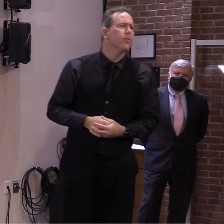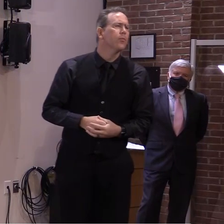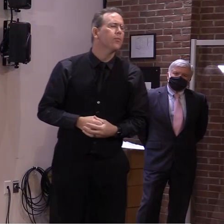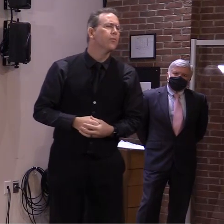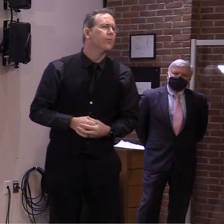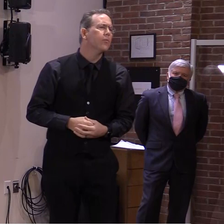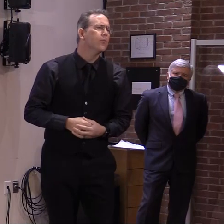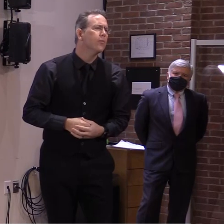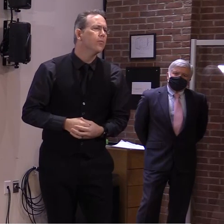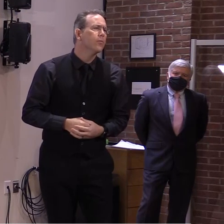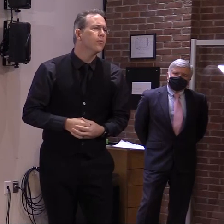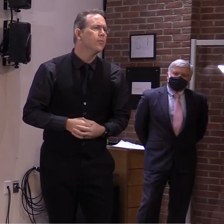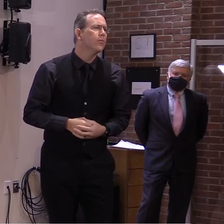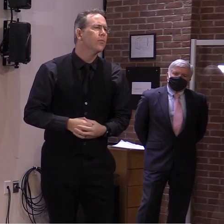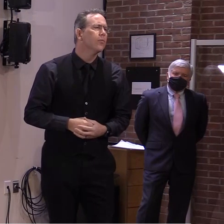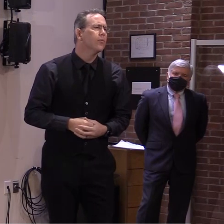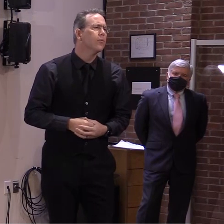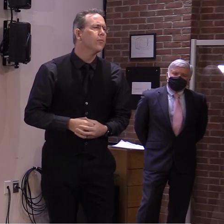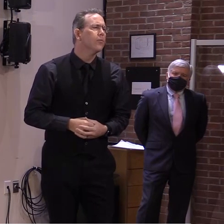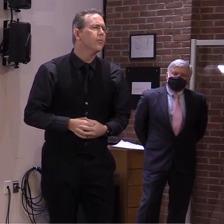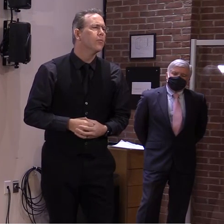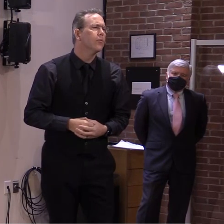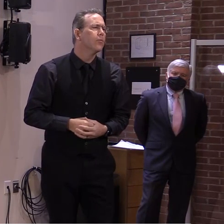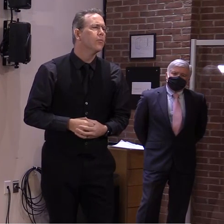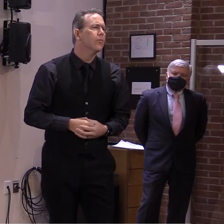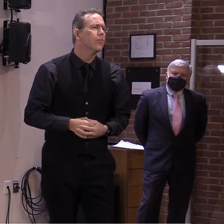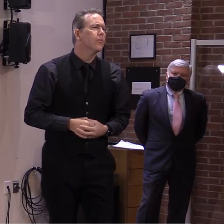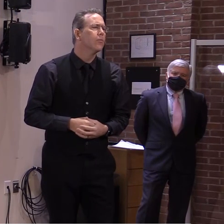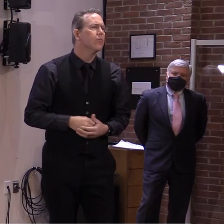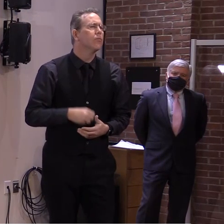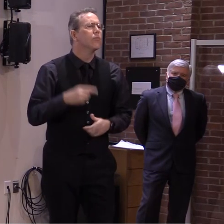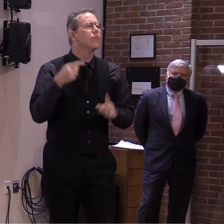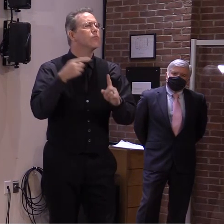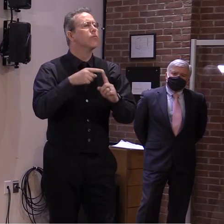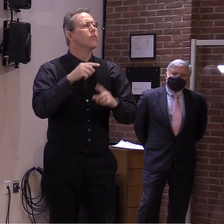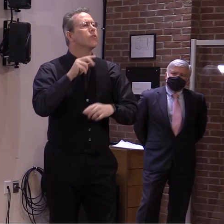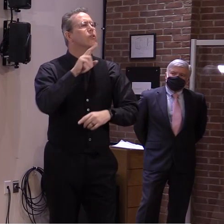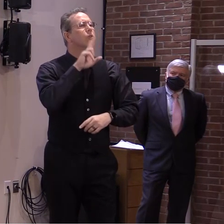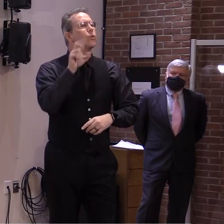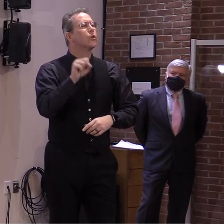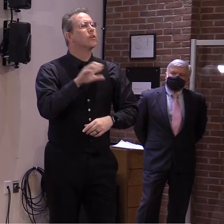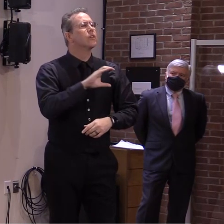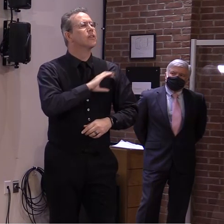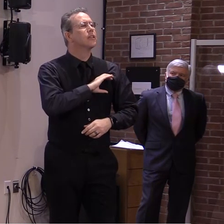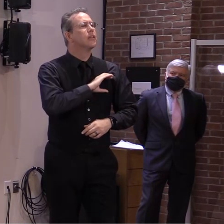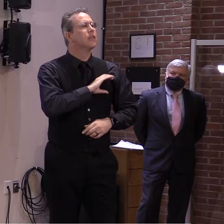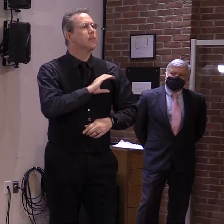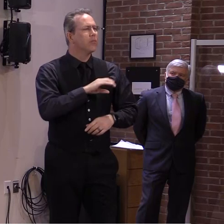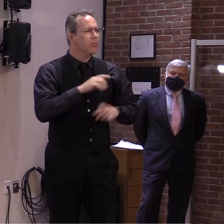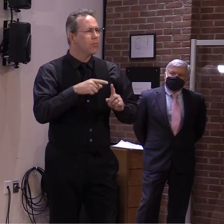U.S. citizens to vote in local Winooski elections. Do you have a problem with that?